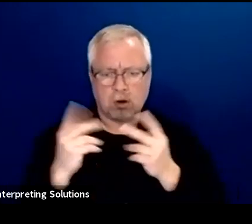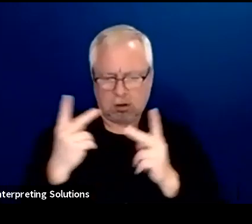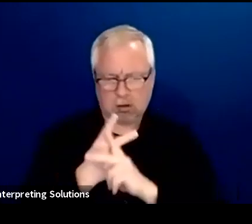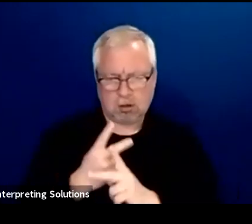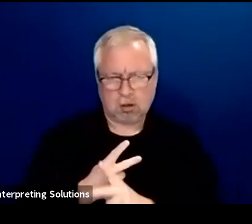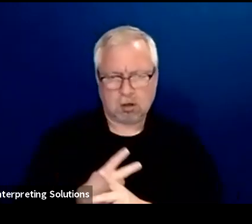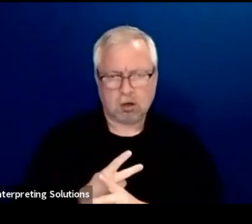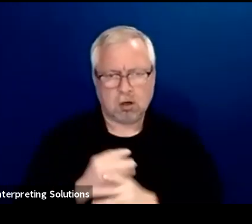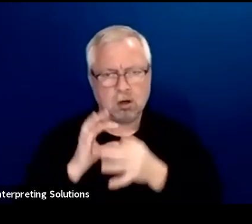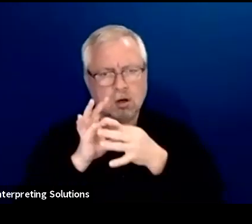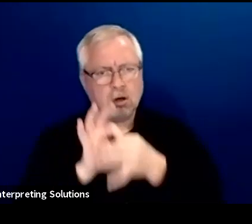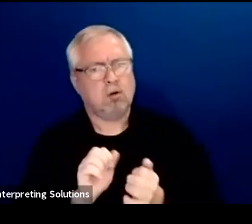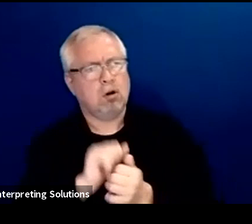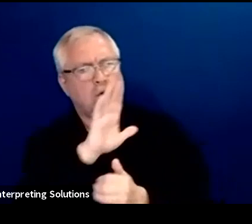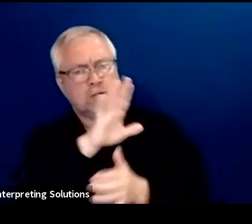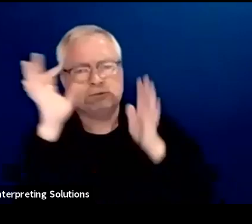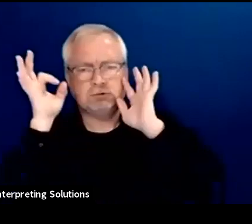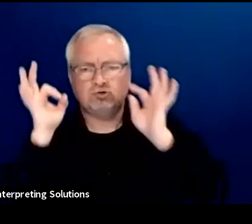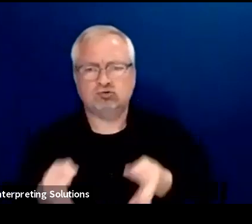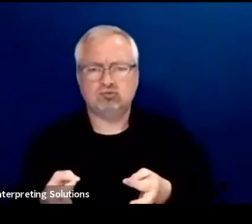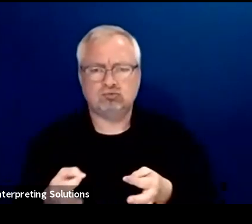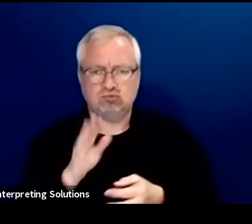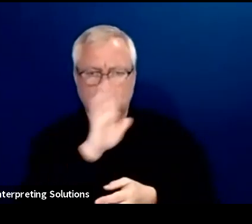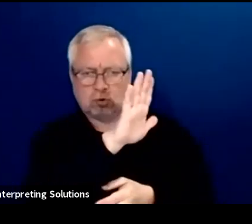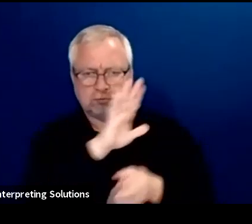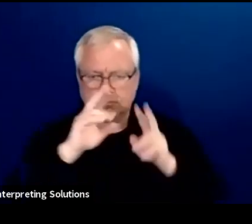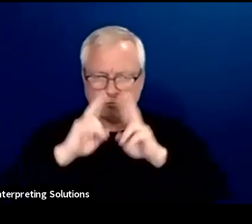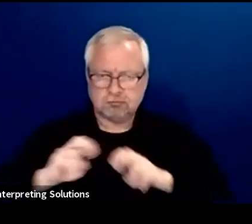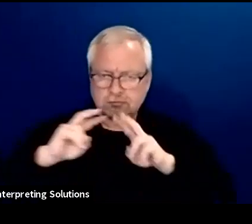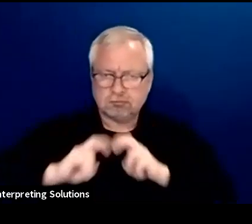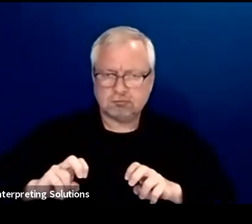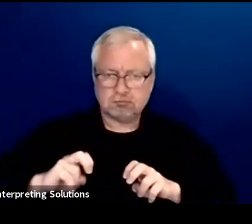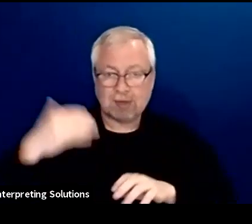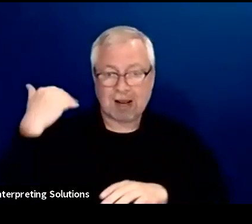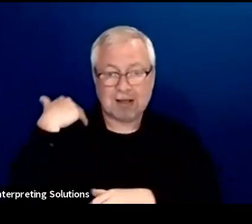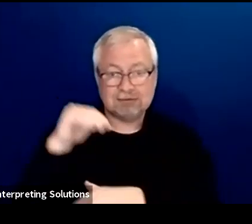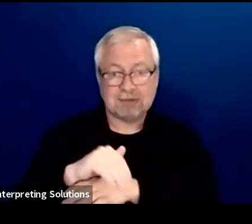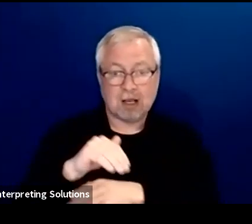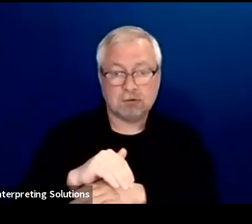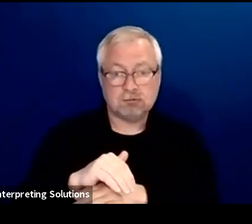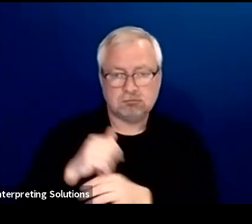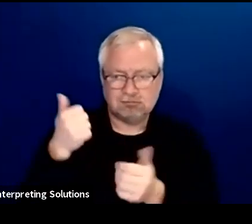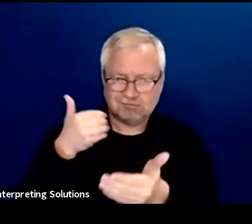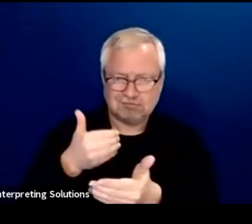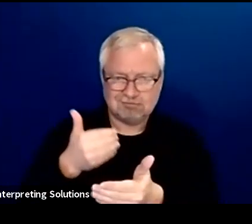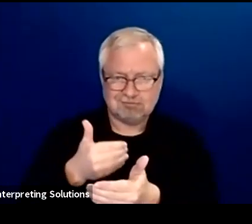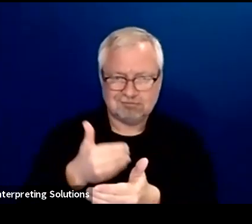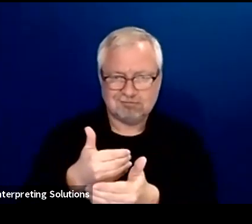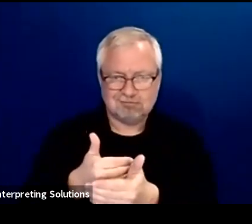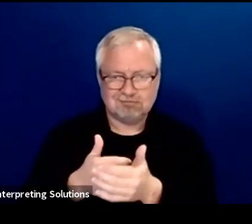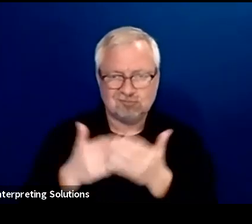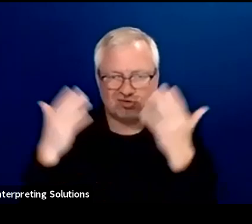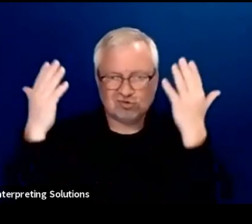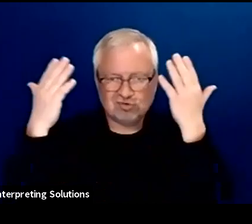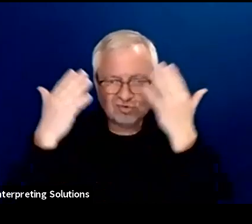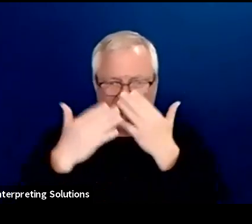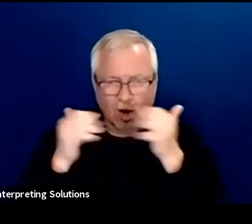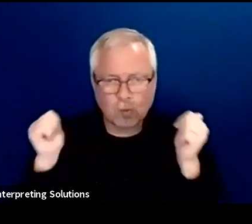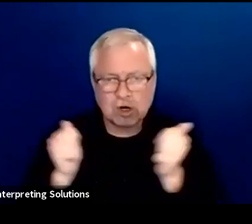and your assessment last night about winter is coming and it's going to get darker before it gets better? Are we